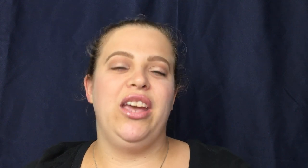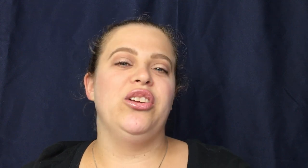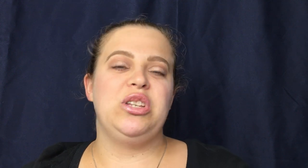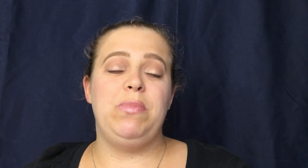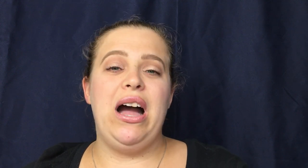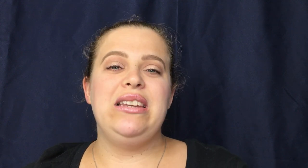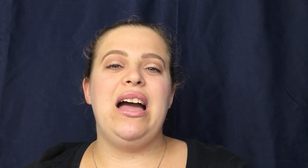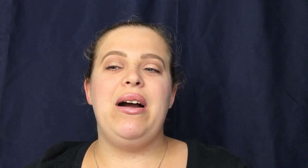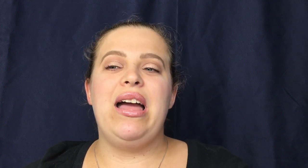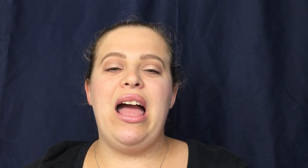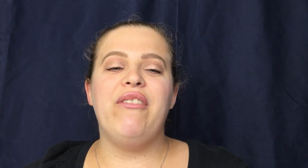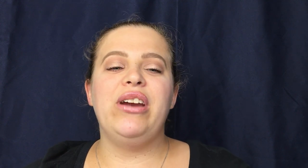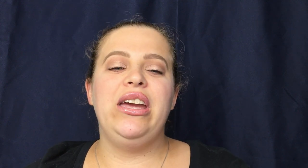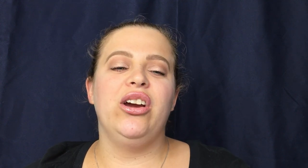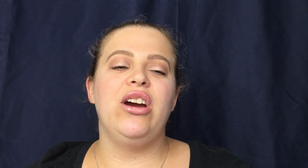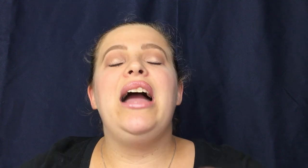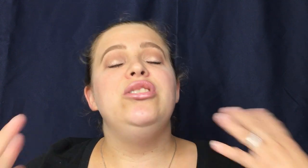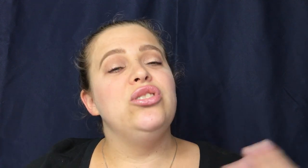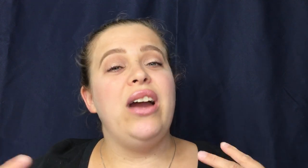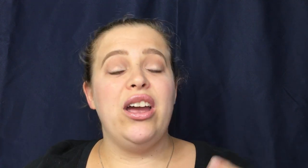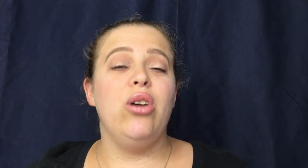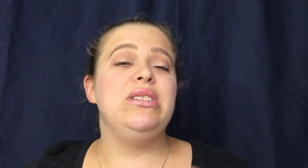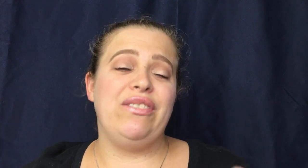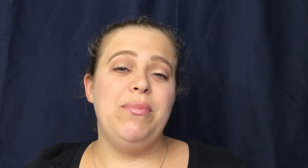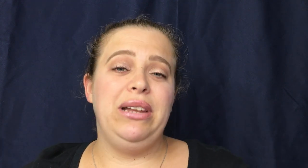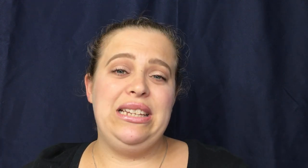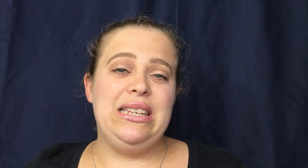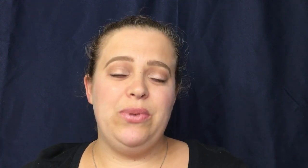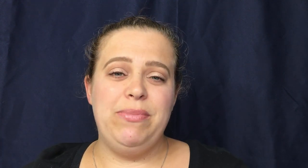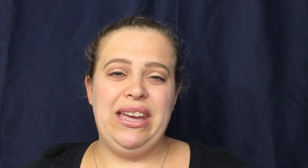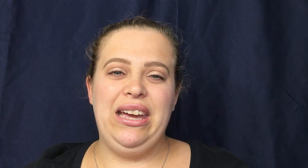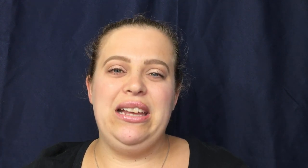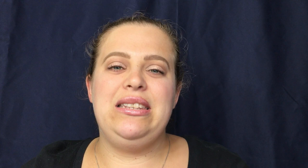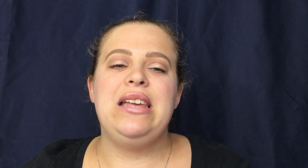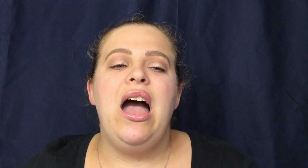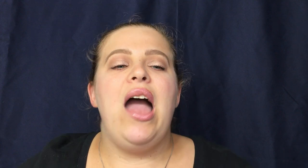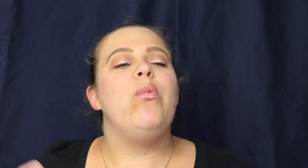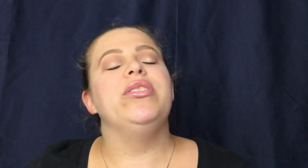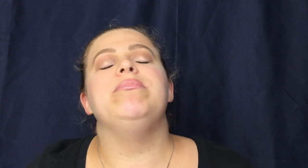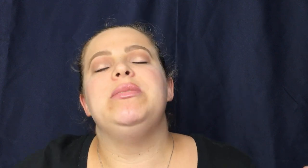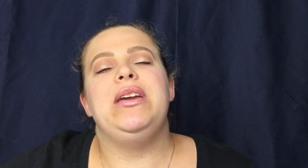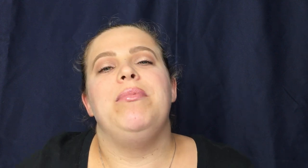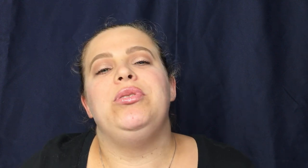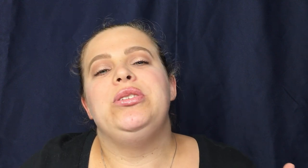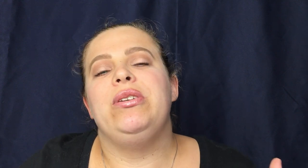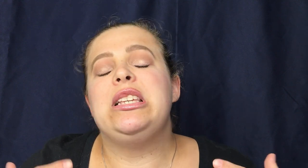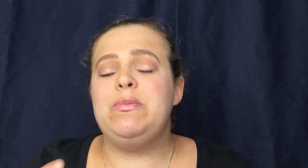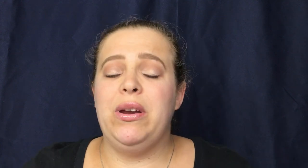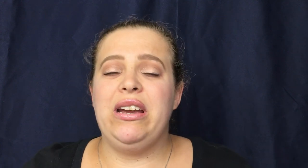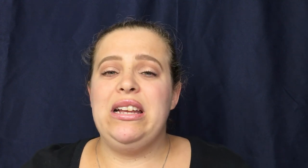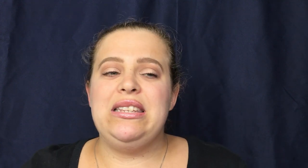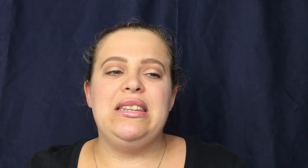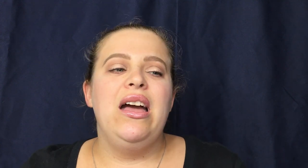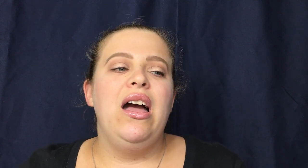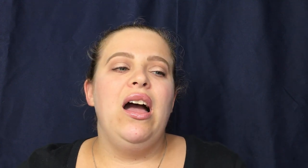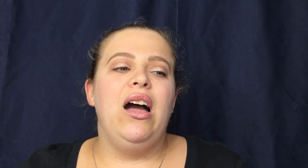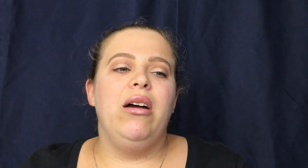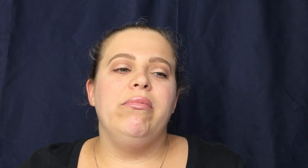particular spot. Every year, I do try and go different places with my kids. I want them to be able to experience